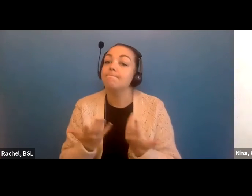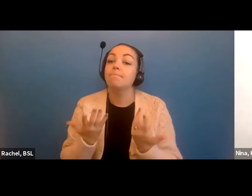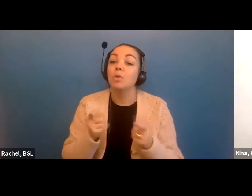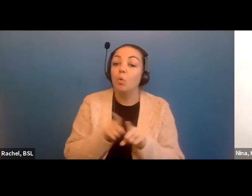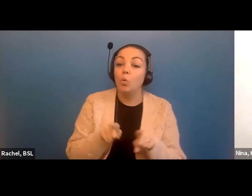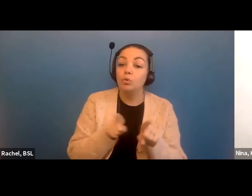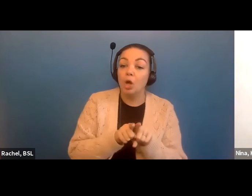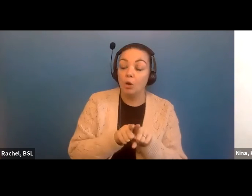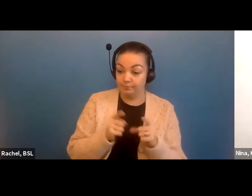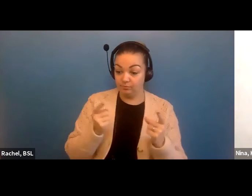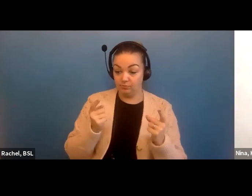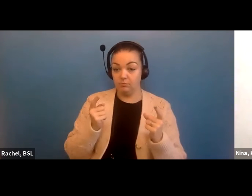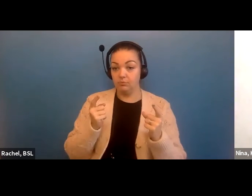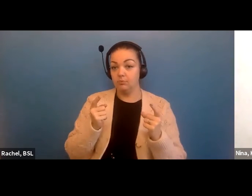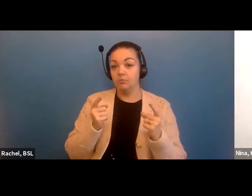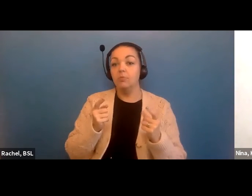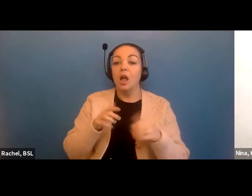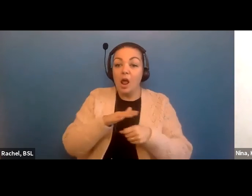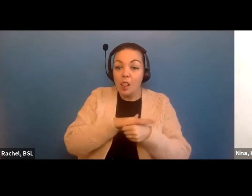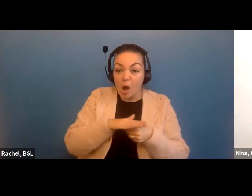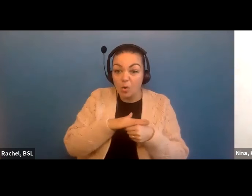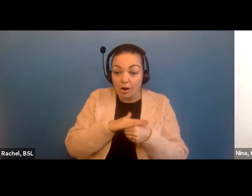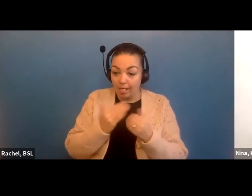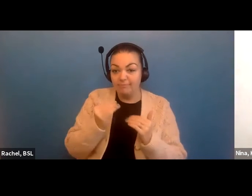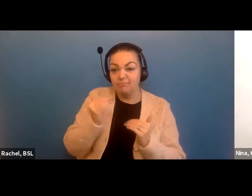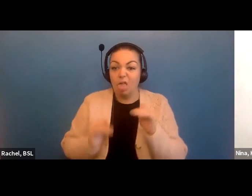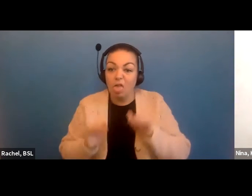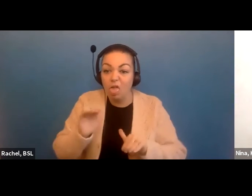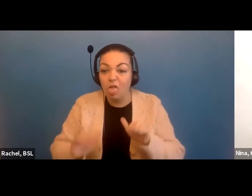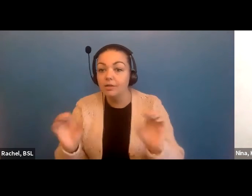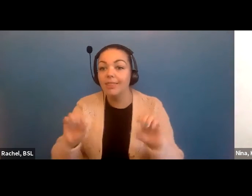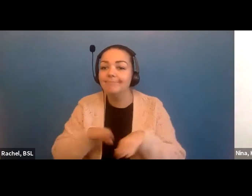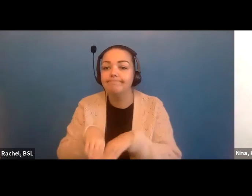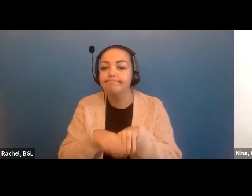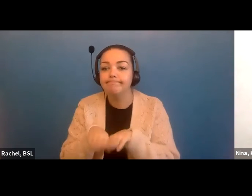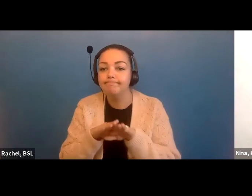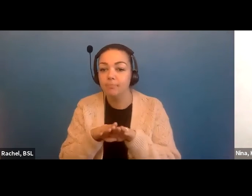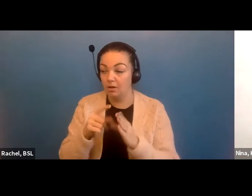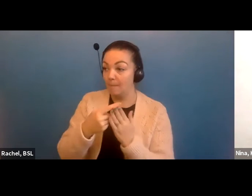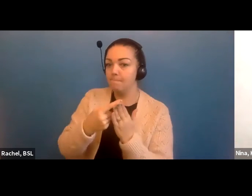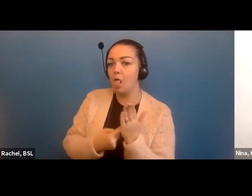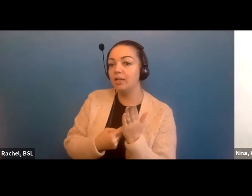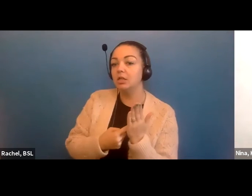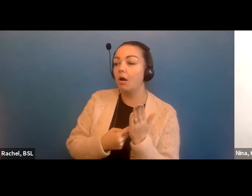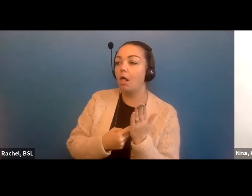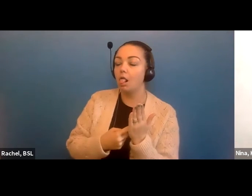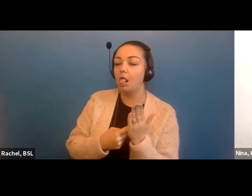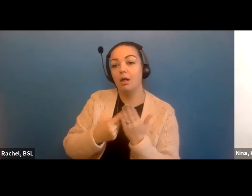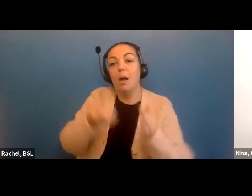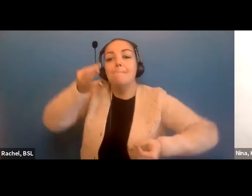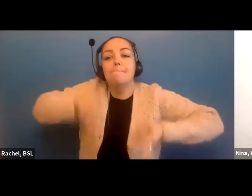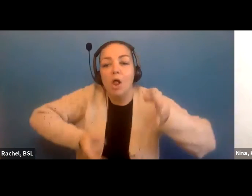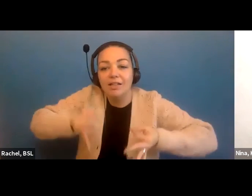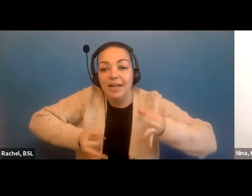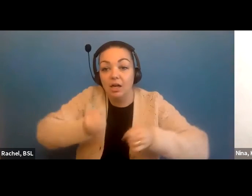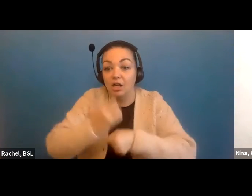inconsistency in the local context, because most of the time it depends on the political will will and the commitment of the ruling